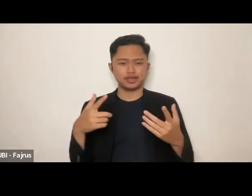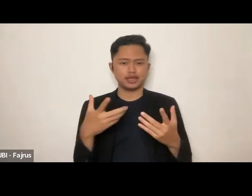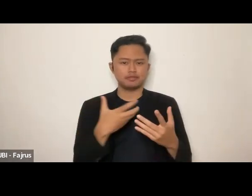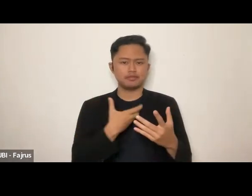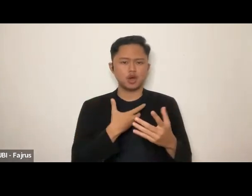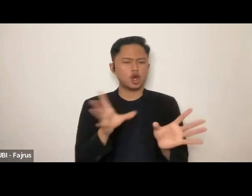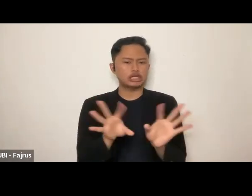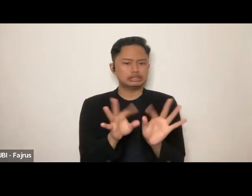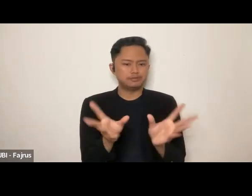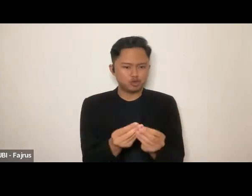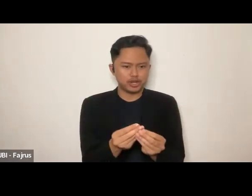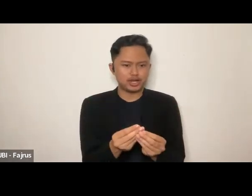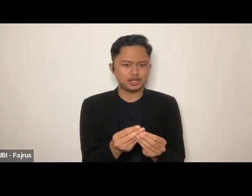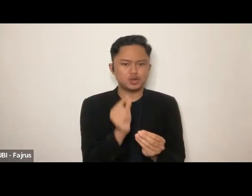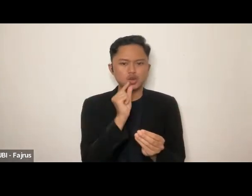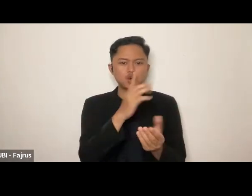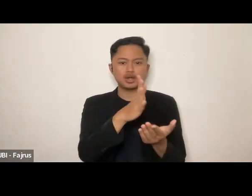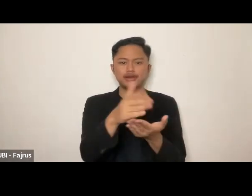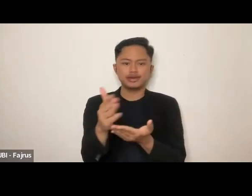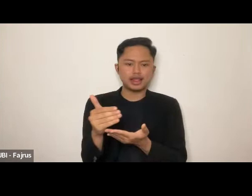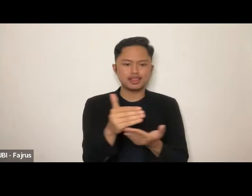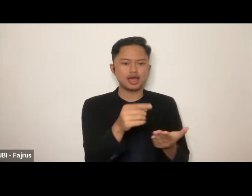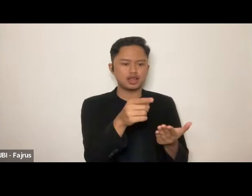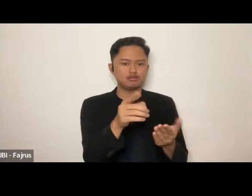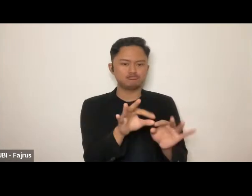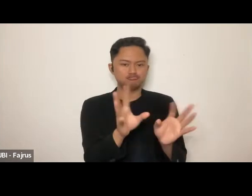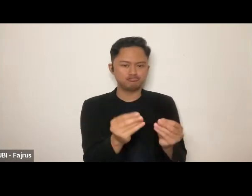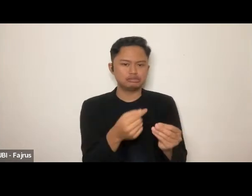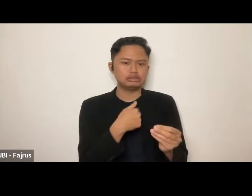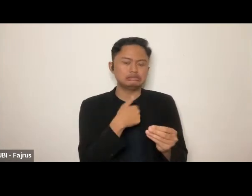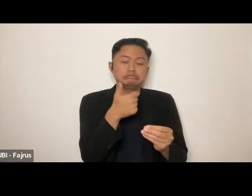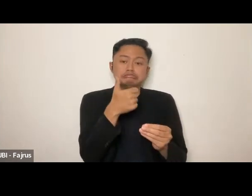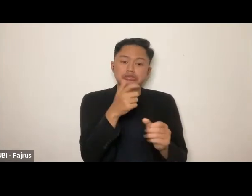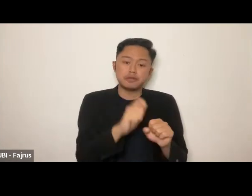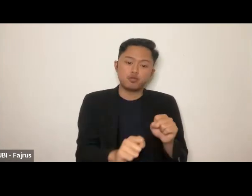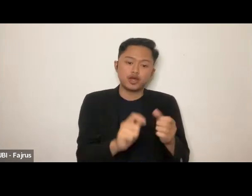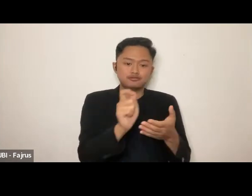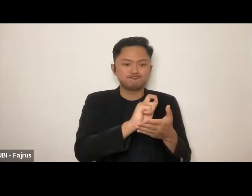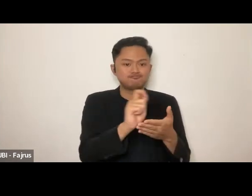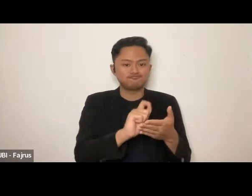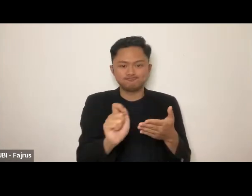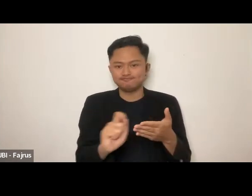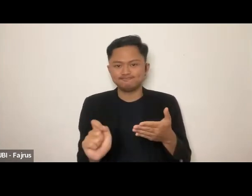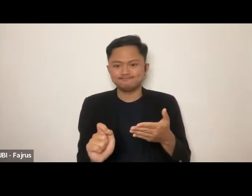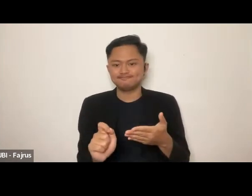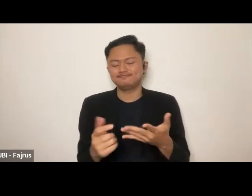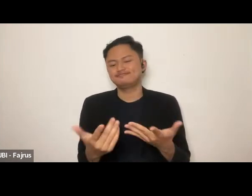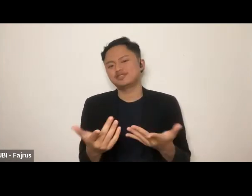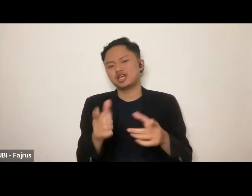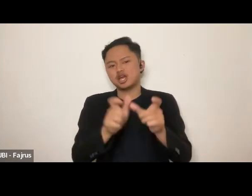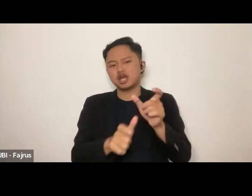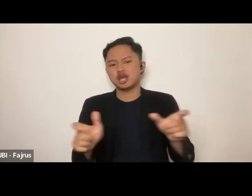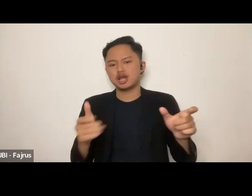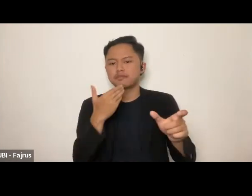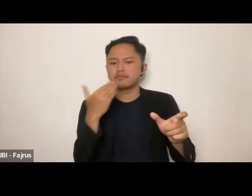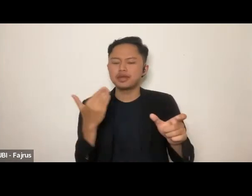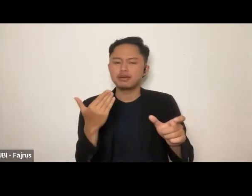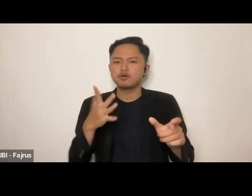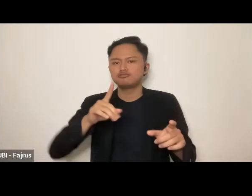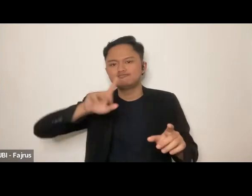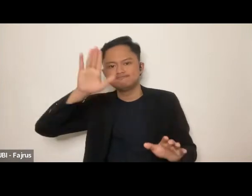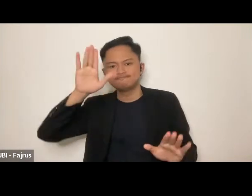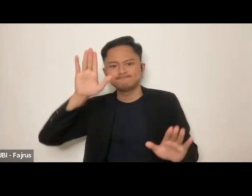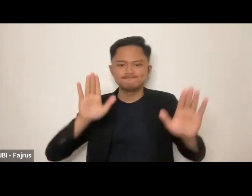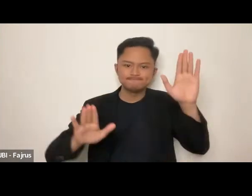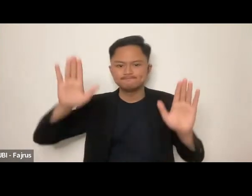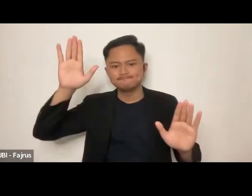guess, from your data. I can draw that the police is the most frequent alleged perpetrator of